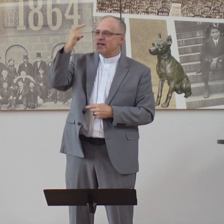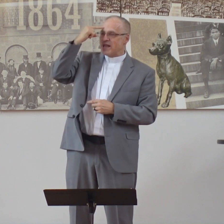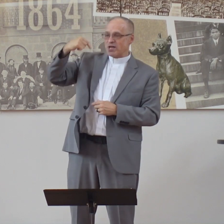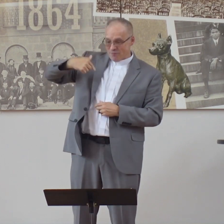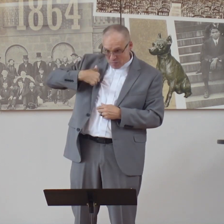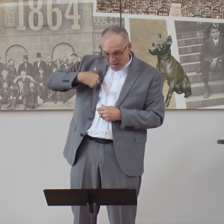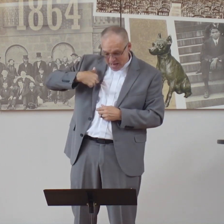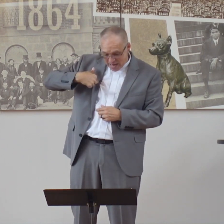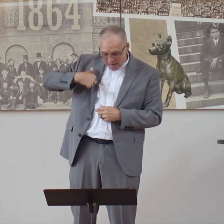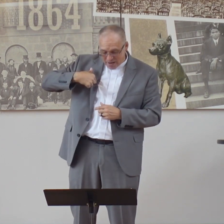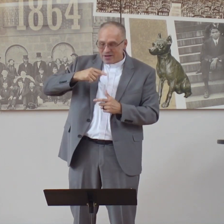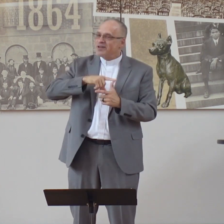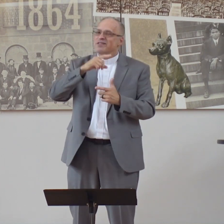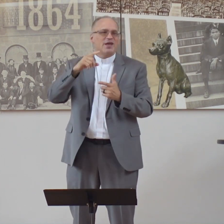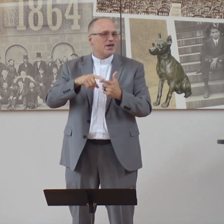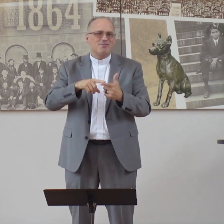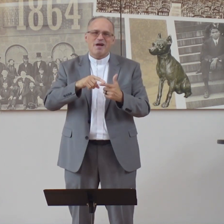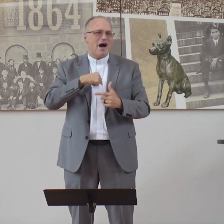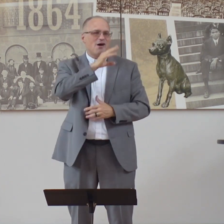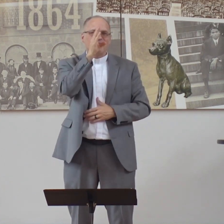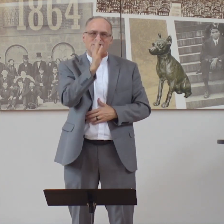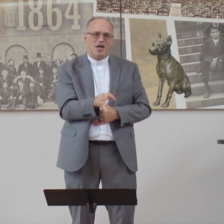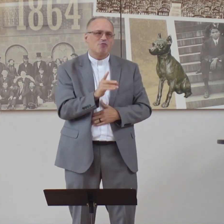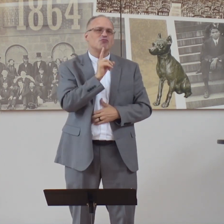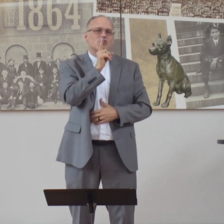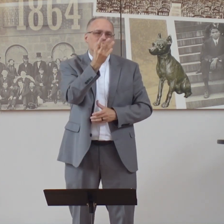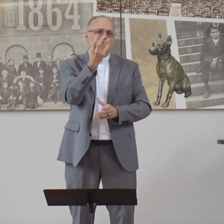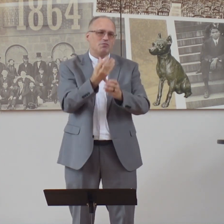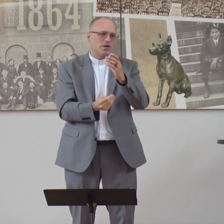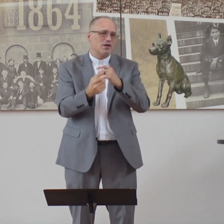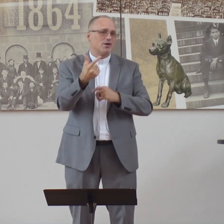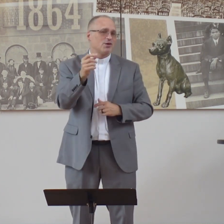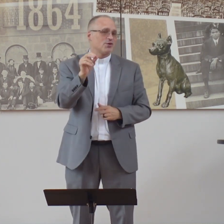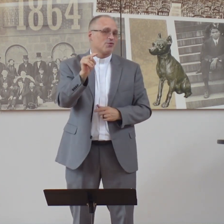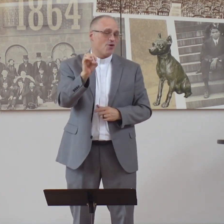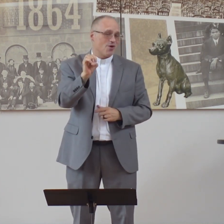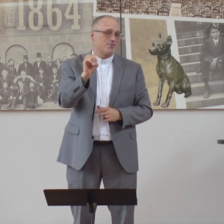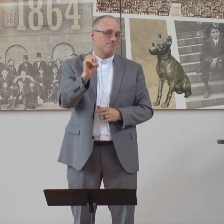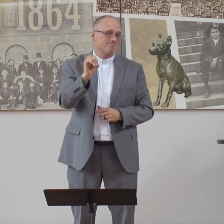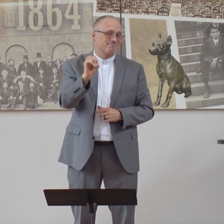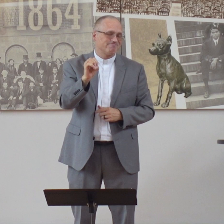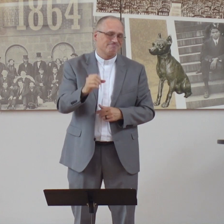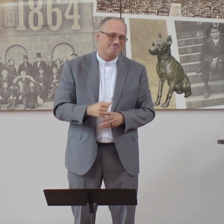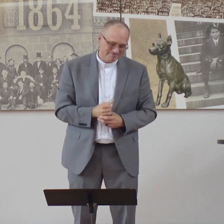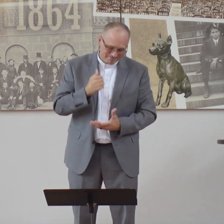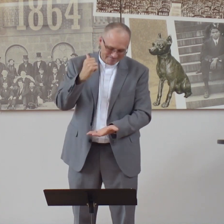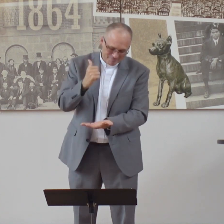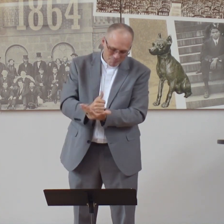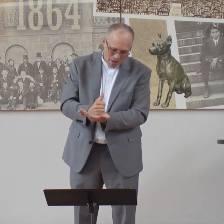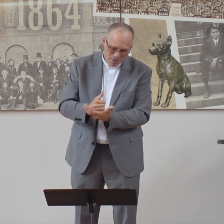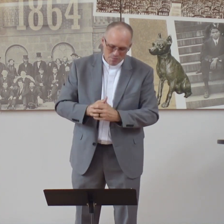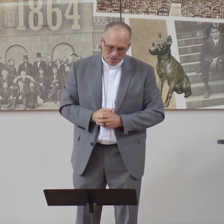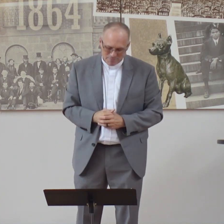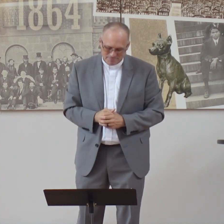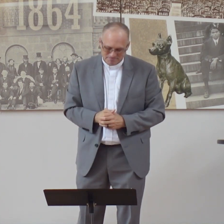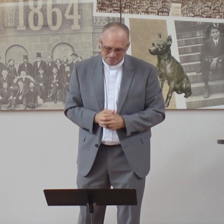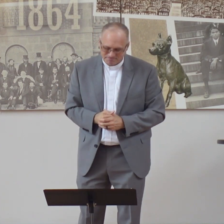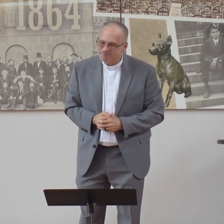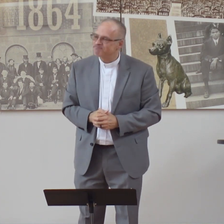For you will always think of me. I will never really be gone. Amen.